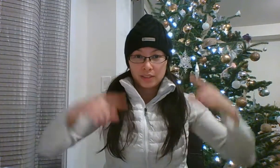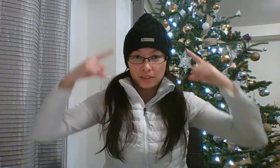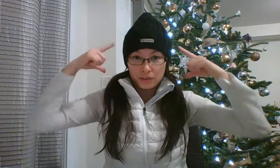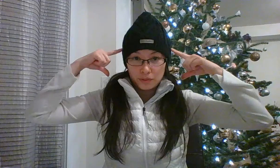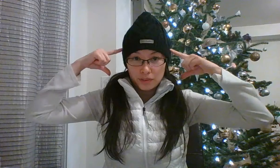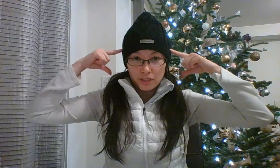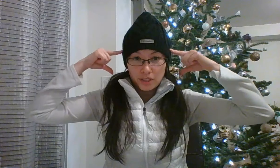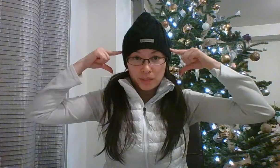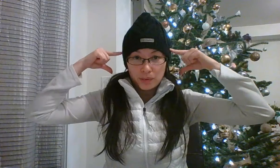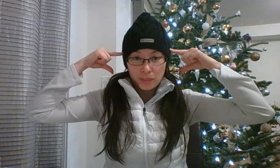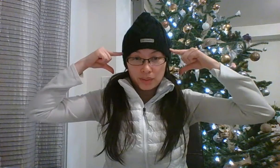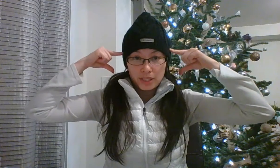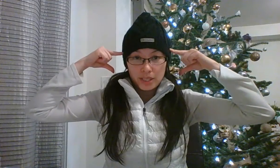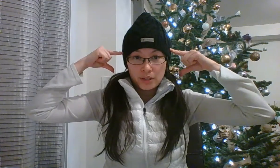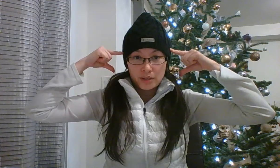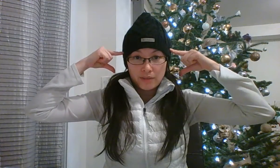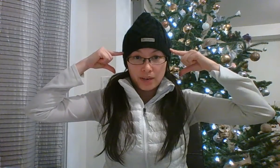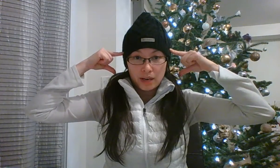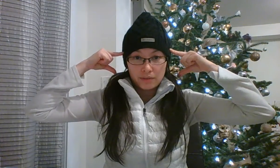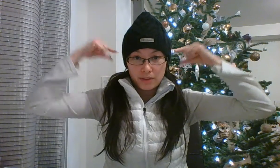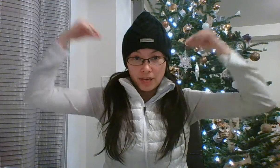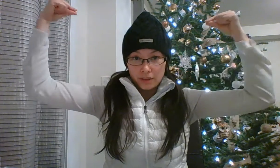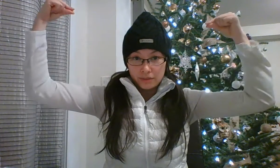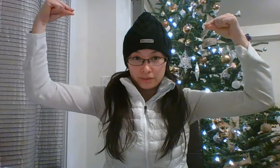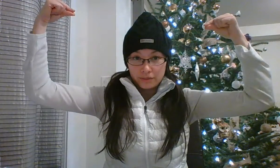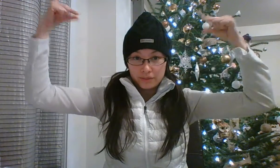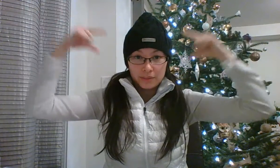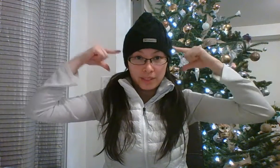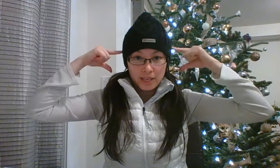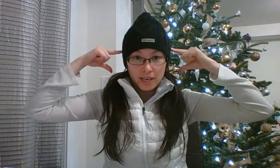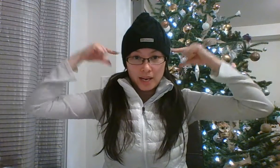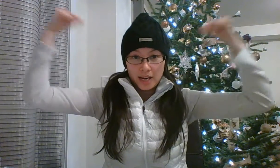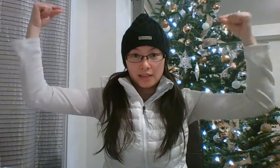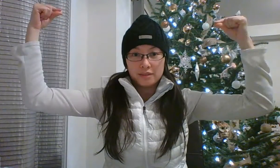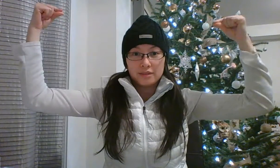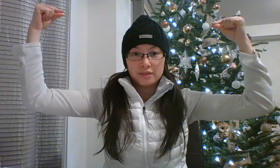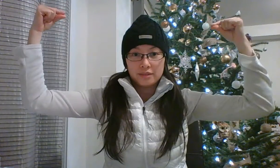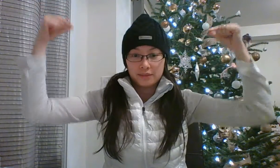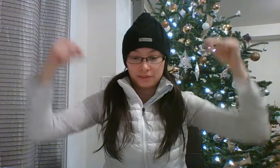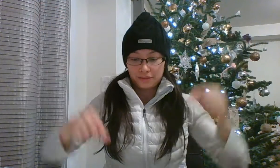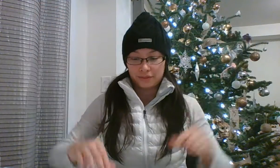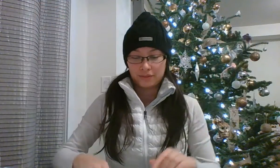You shape the pointy ears of the elf. Elf. Elf.